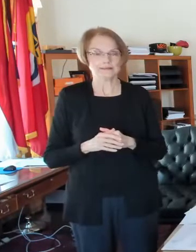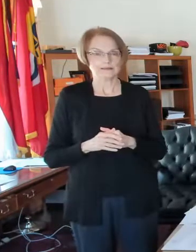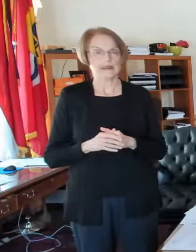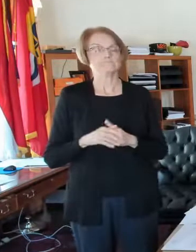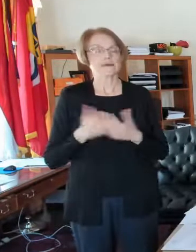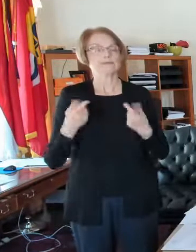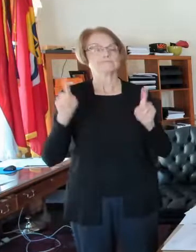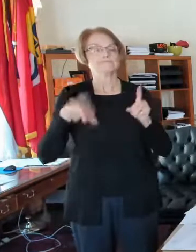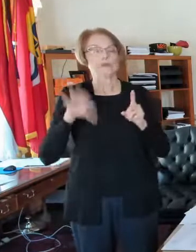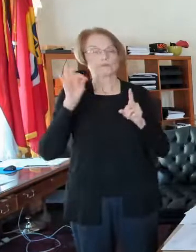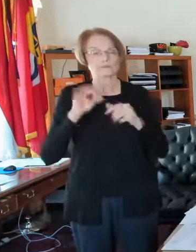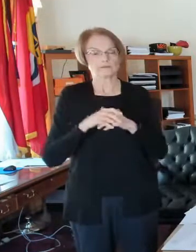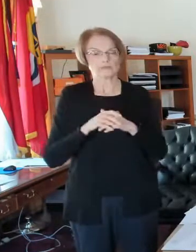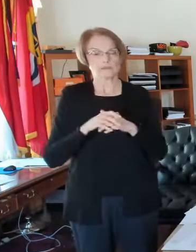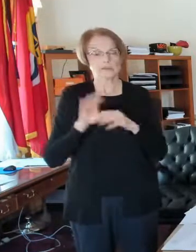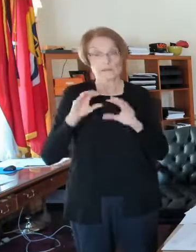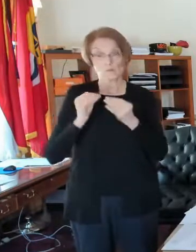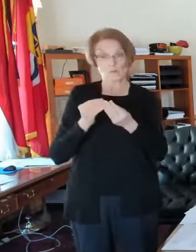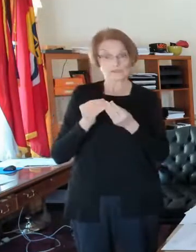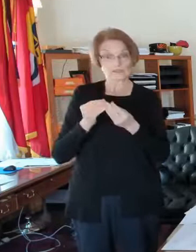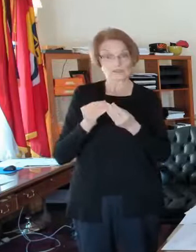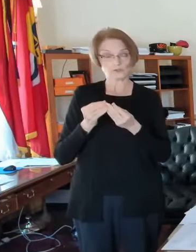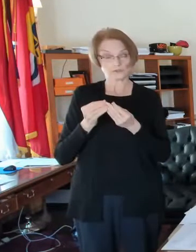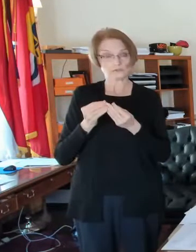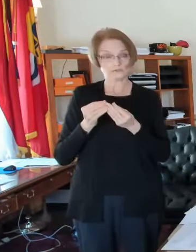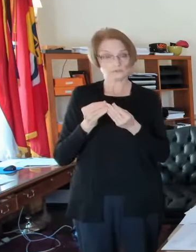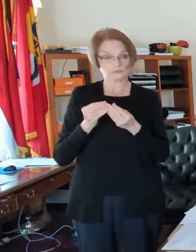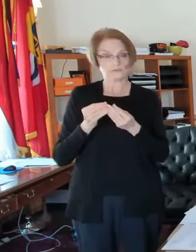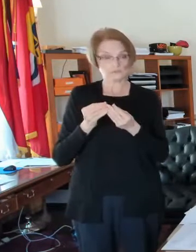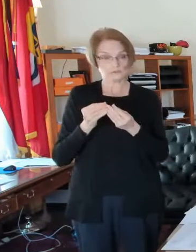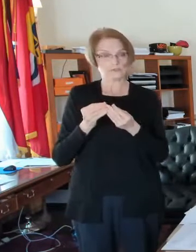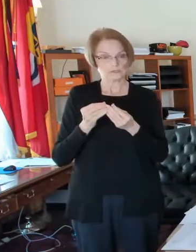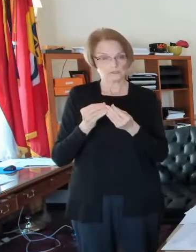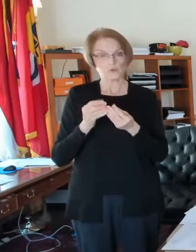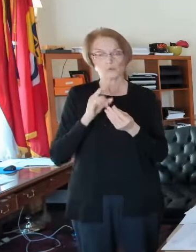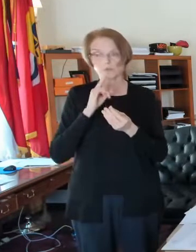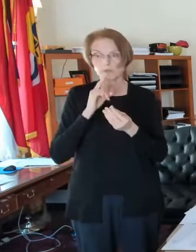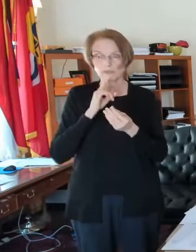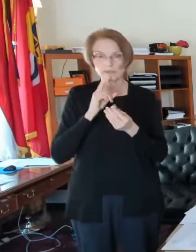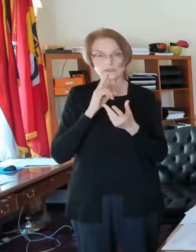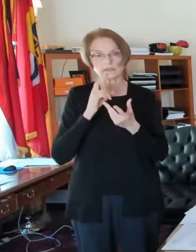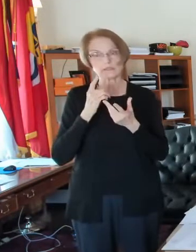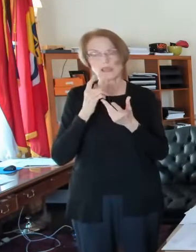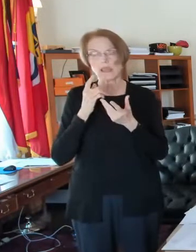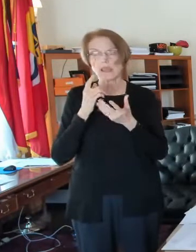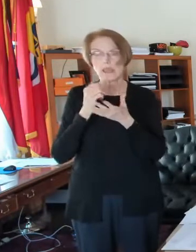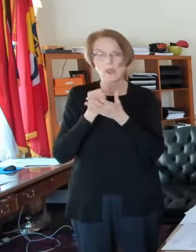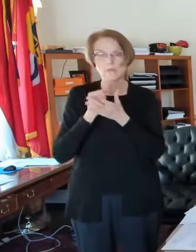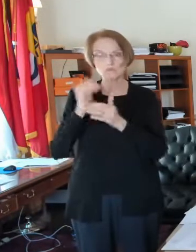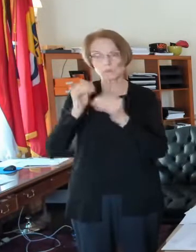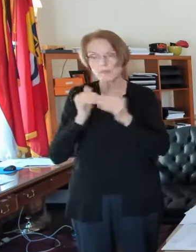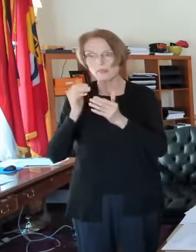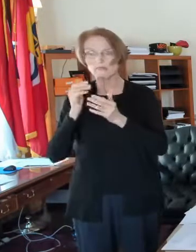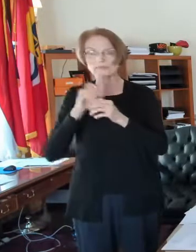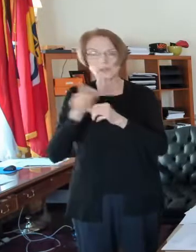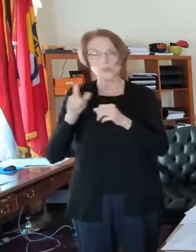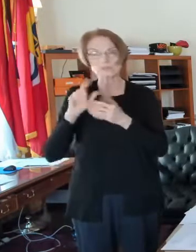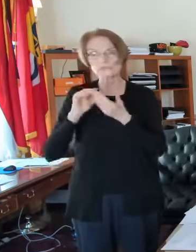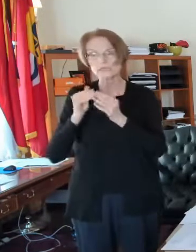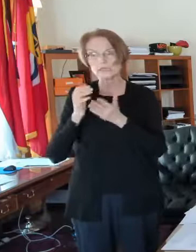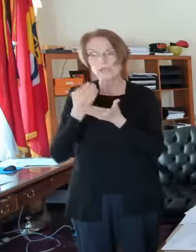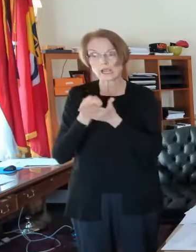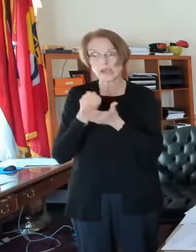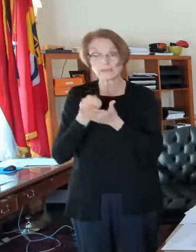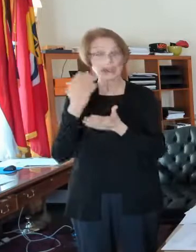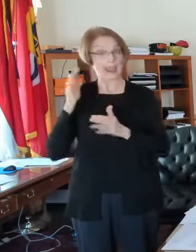it is. All right, an organization that, you know, has really been building a future economy for St. Louis by